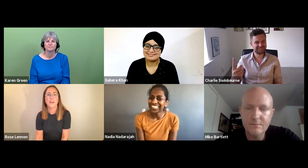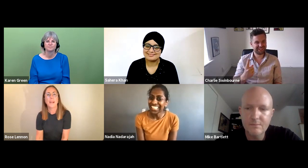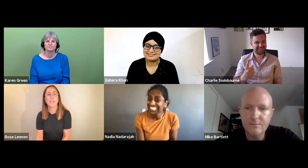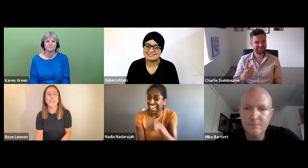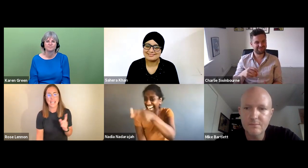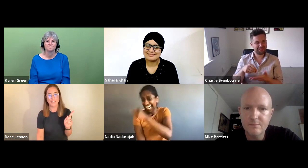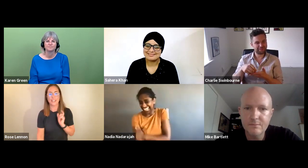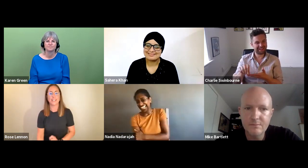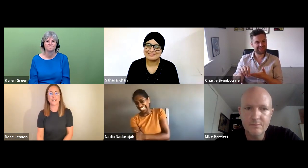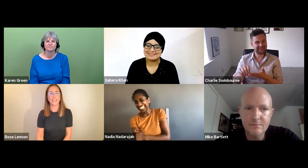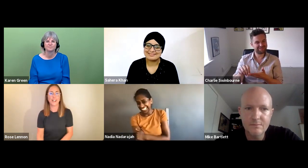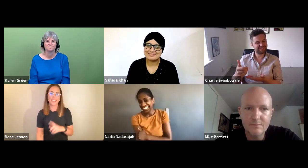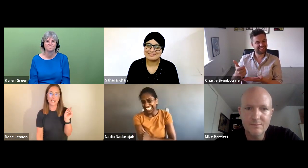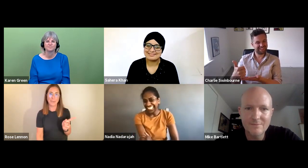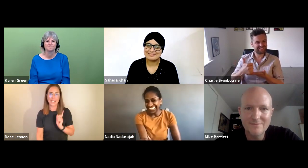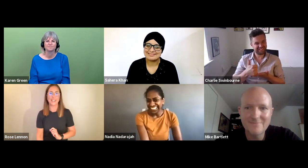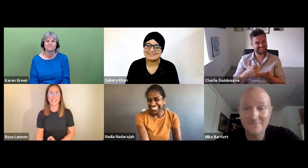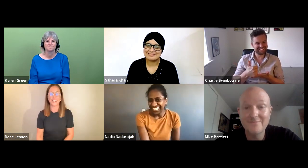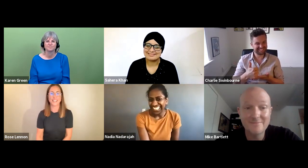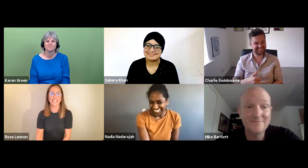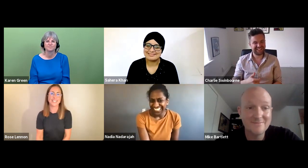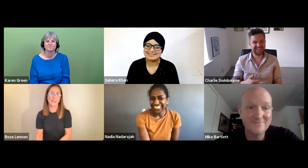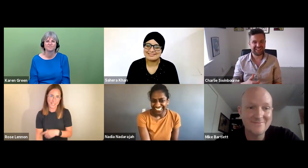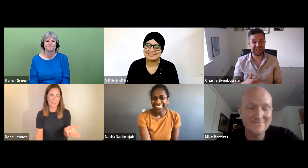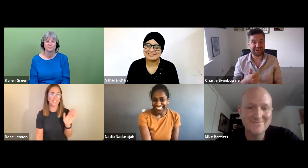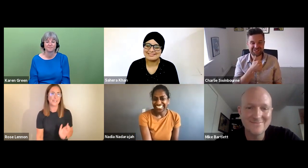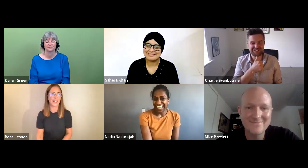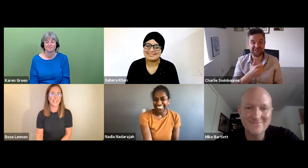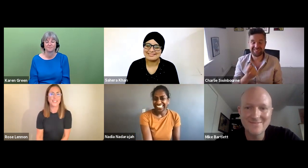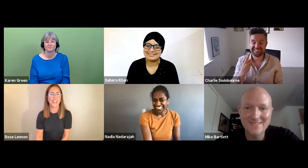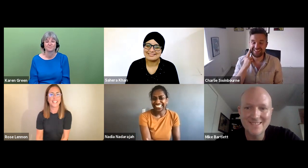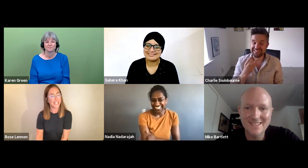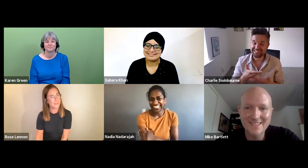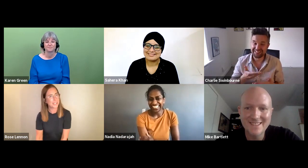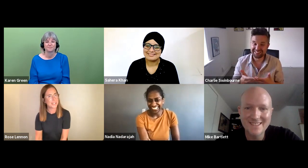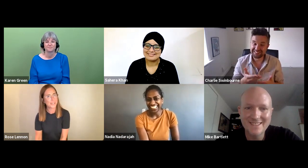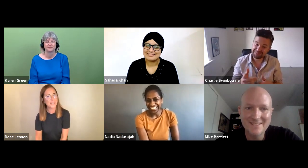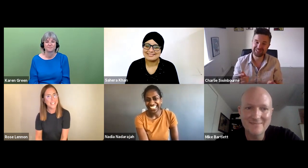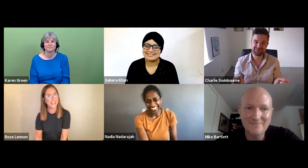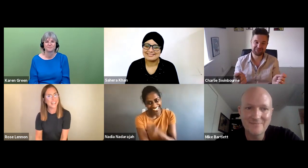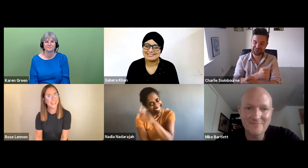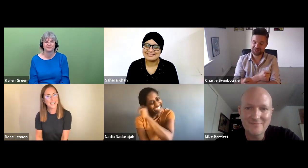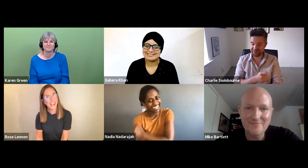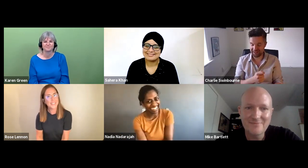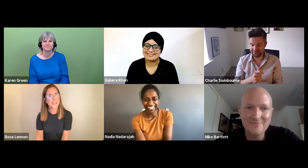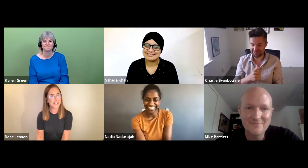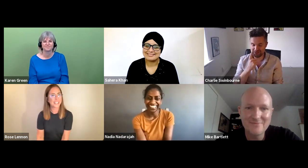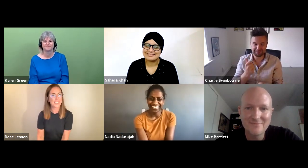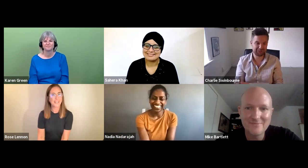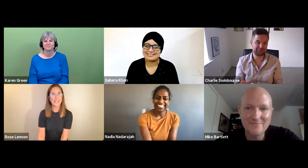So maybe you need a hearing consultant rather than a BSL consultant, someone to come in and advise you, Nadia. That would be useful, wouldn't it? Switching those